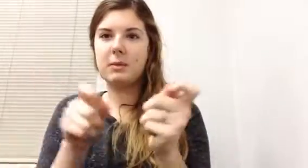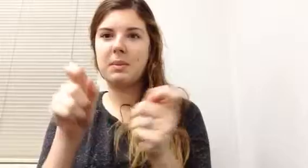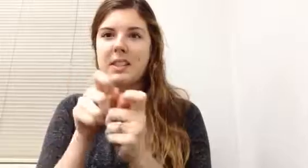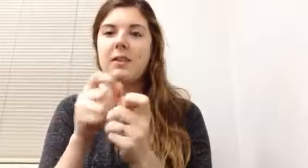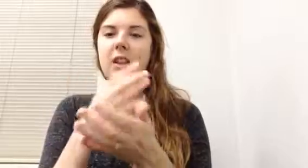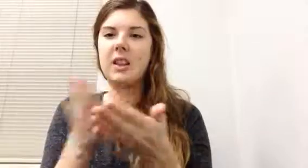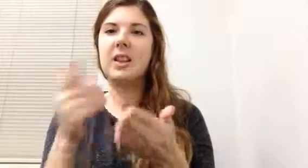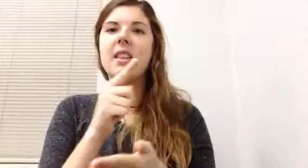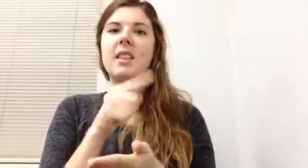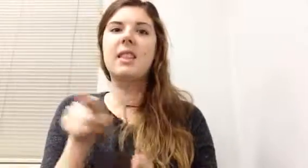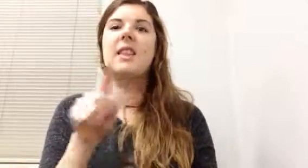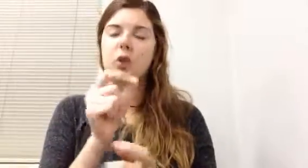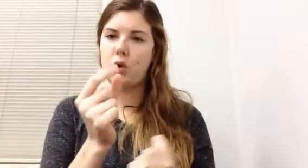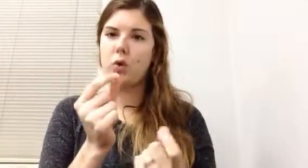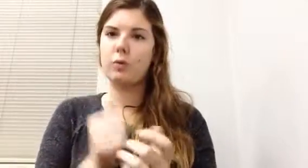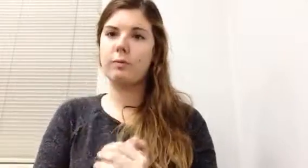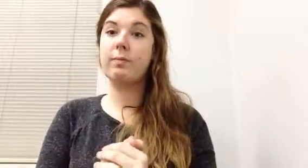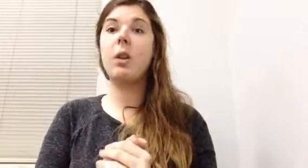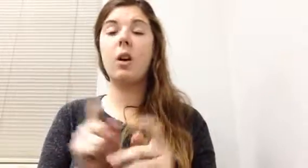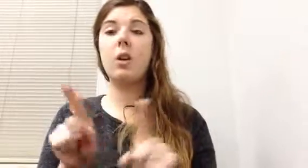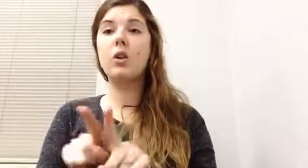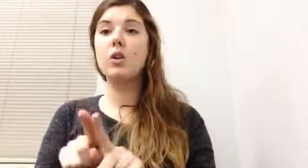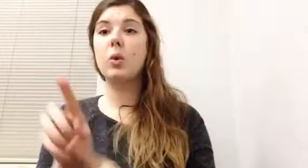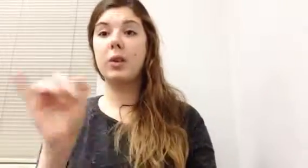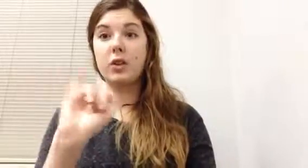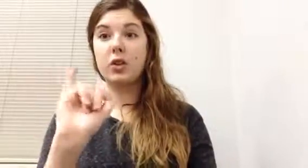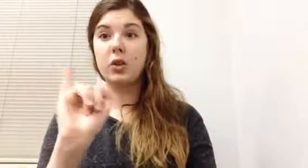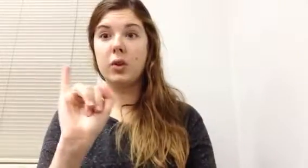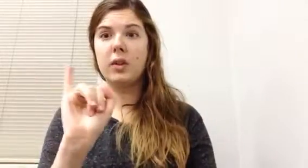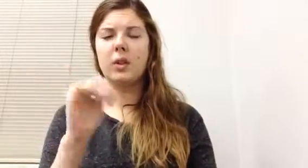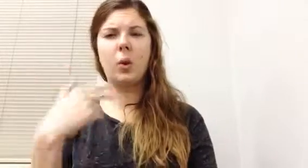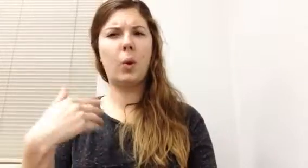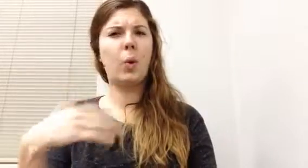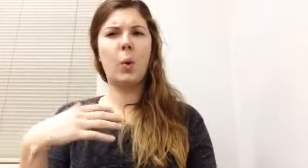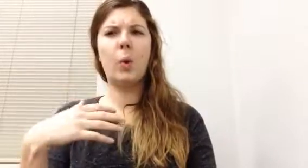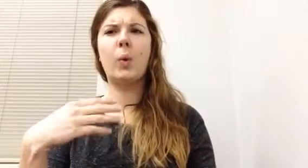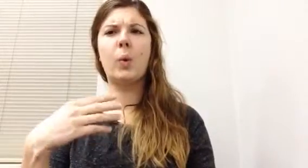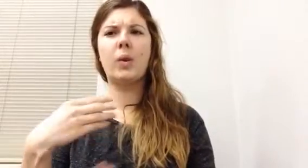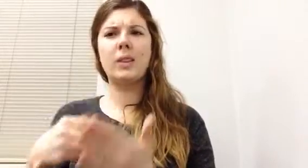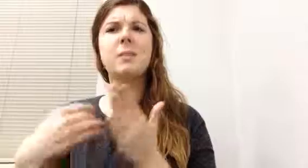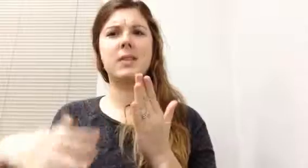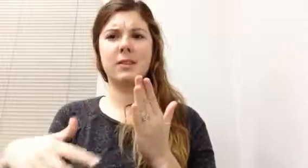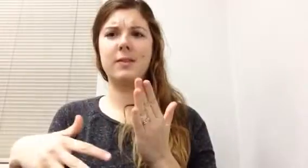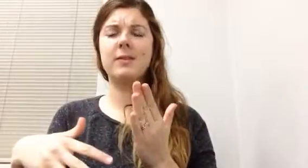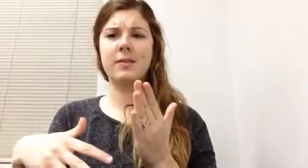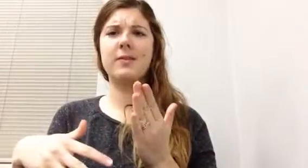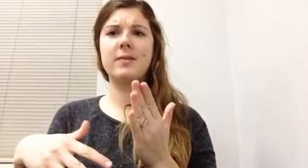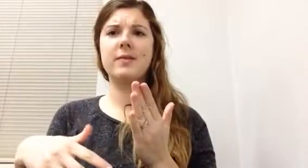insurance for malpractice is very expensive. These are all factors that